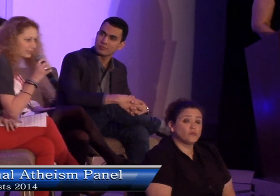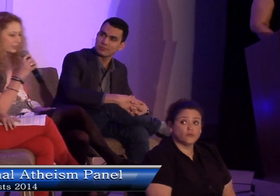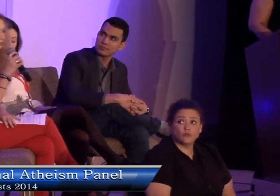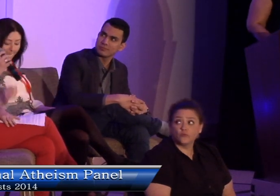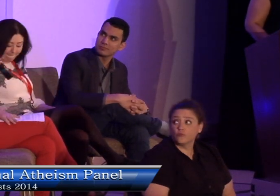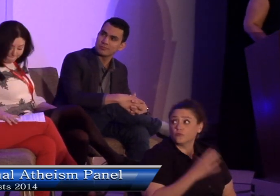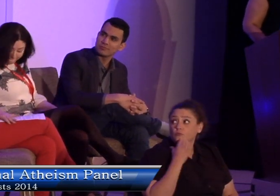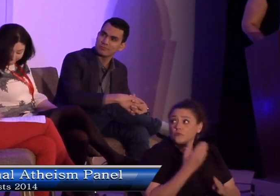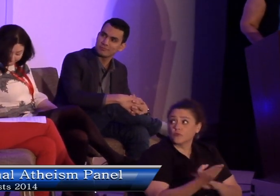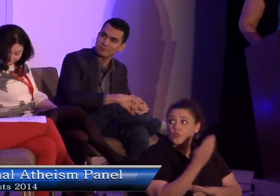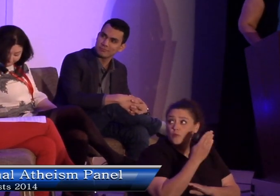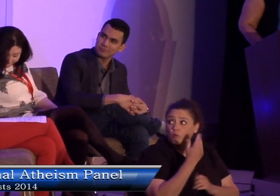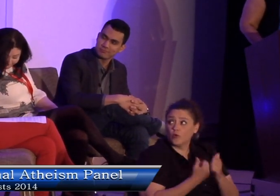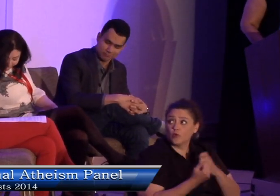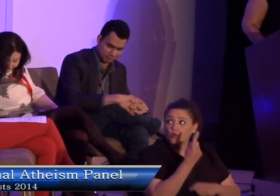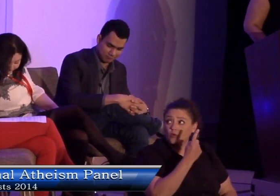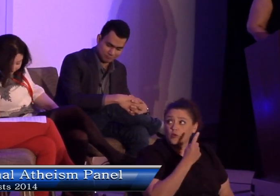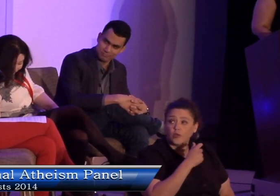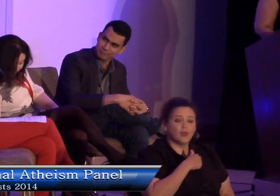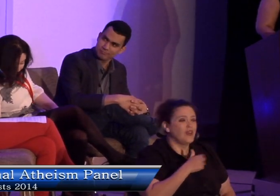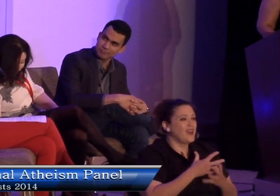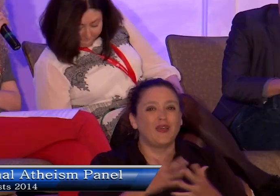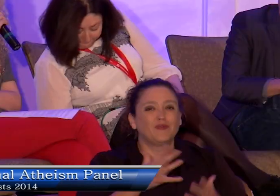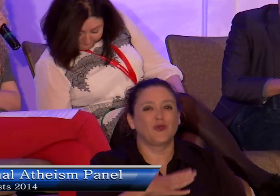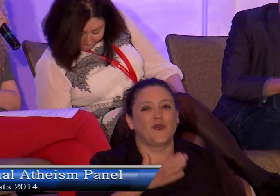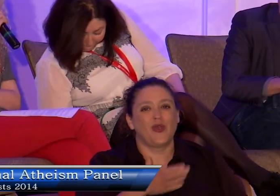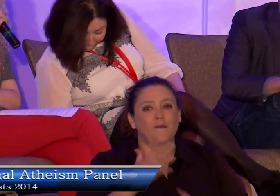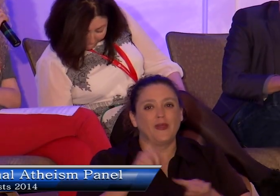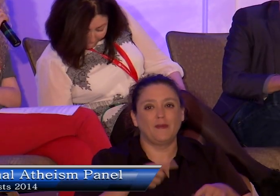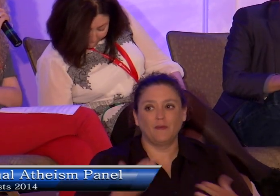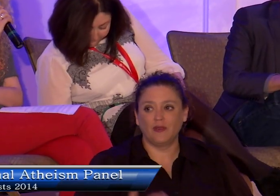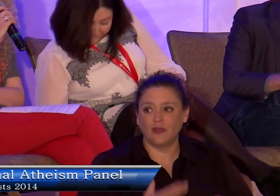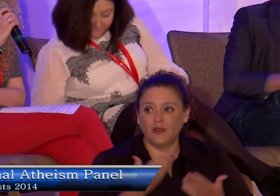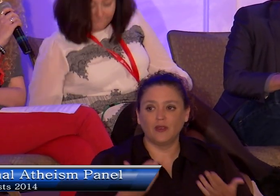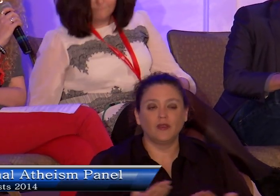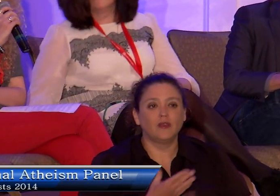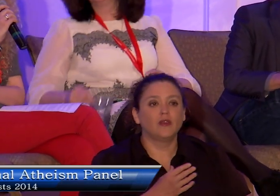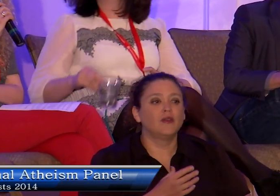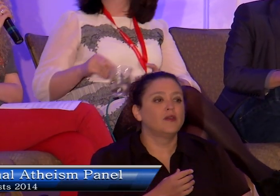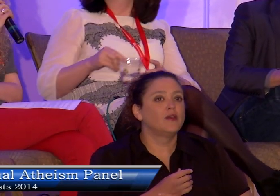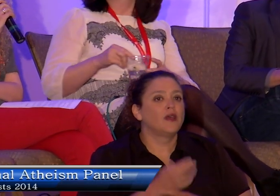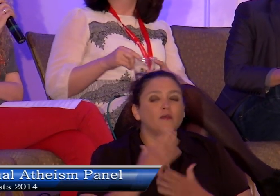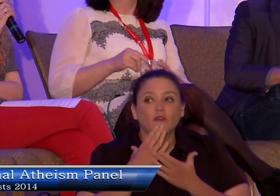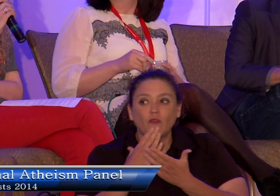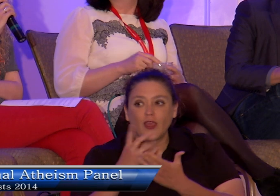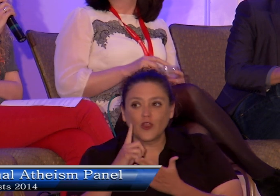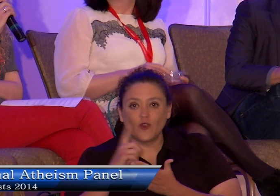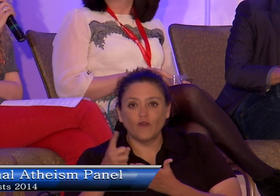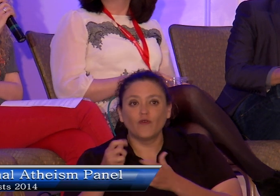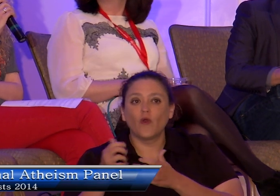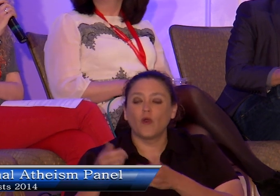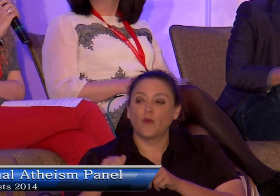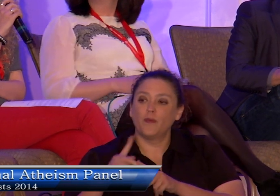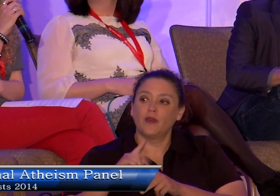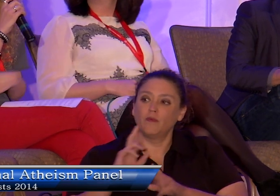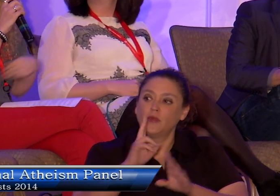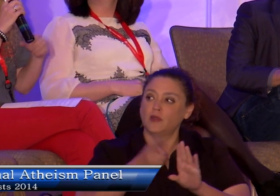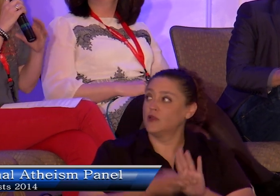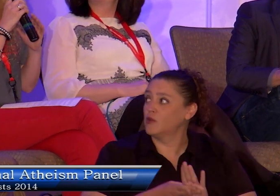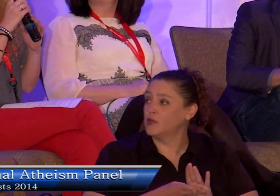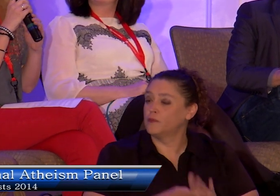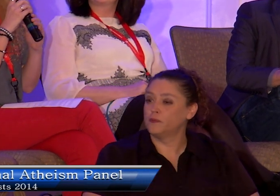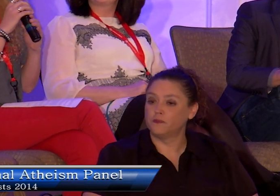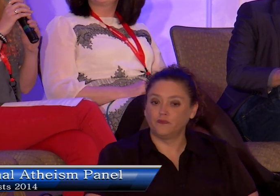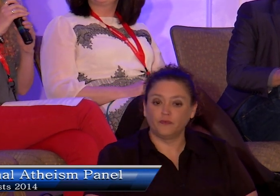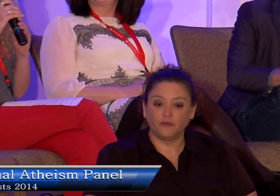Good morning, everyone. I'm so happy to be here, so I want to thank American Atheists for having me, and I want to thank whoever decided to put the